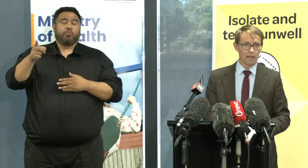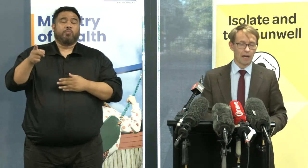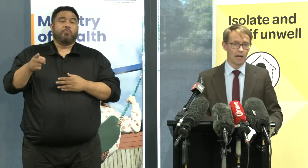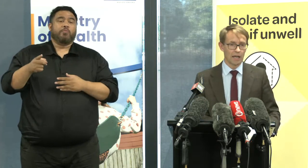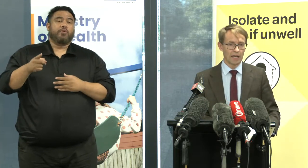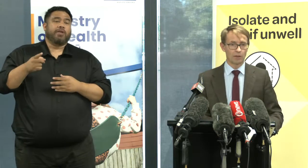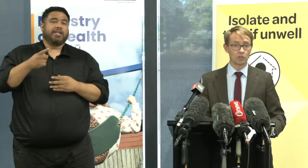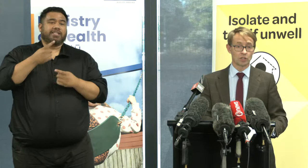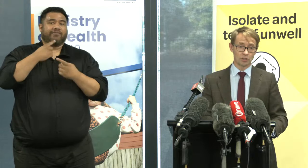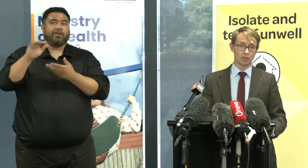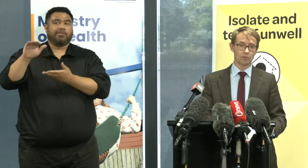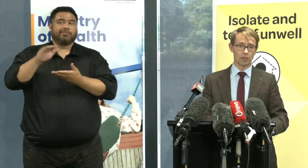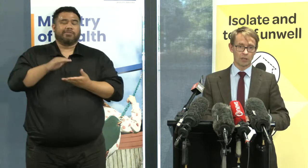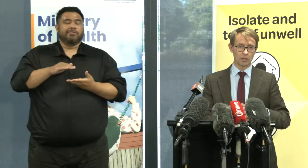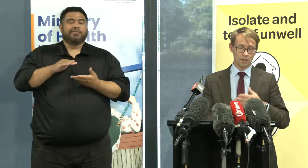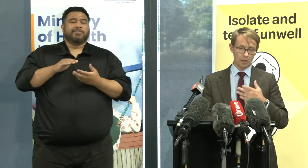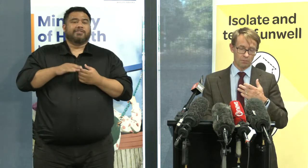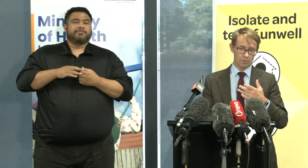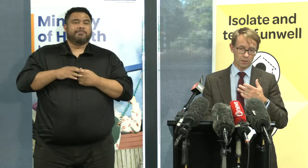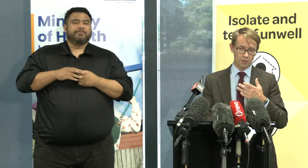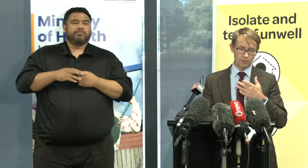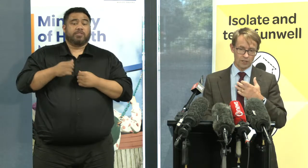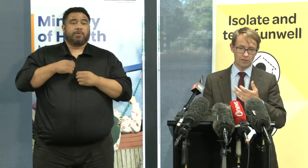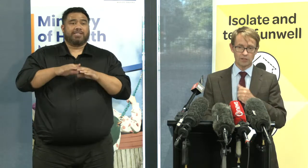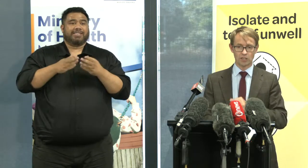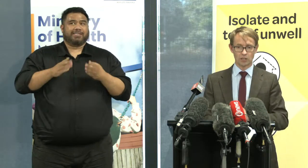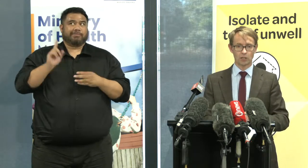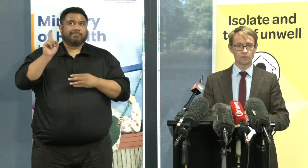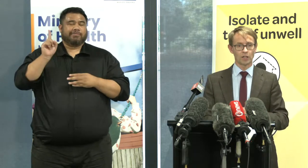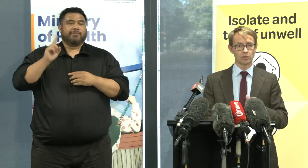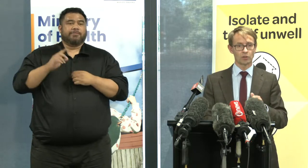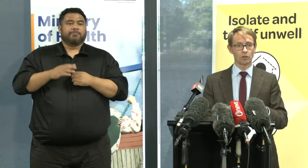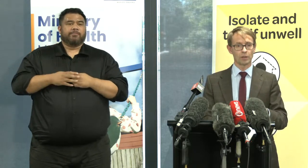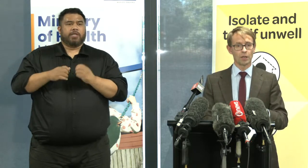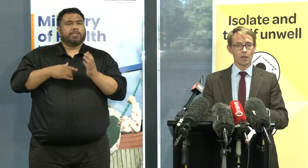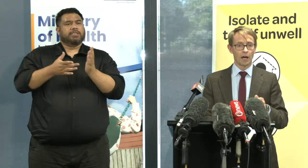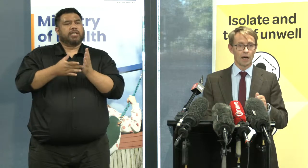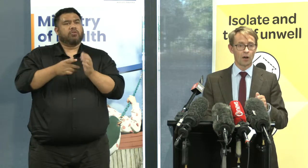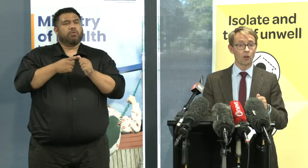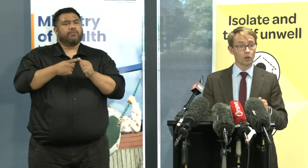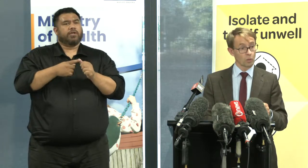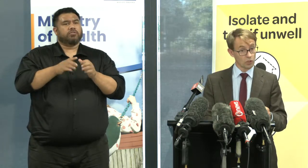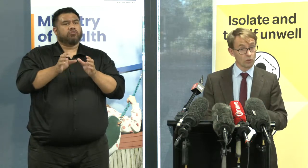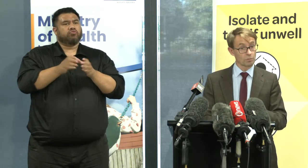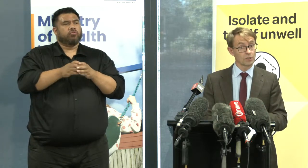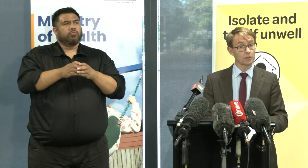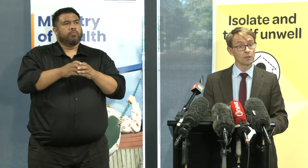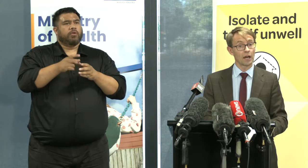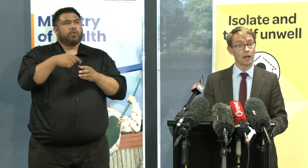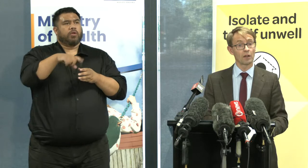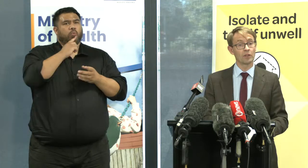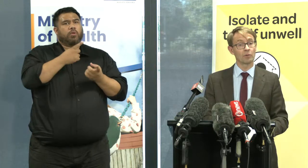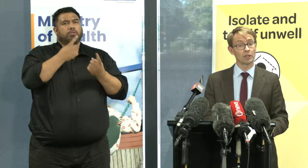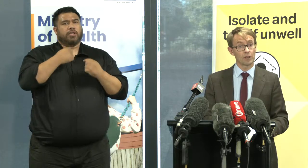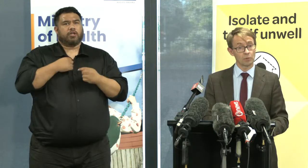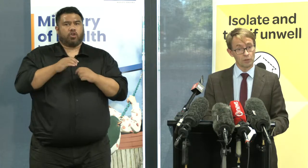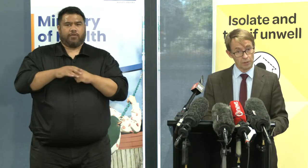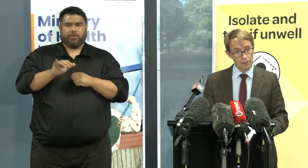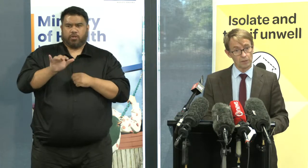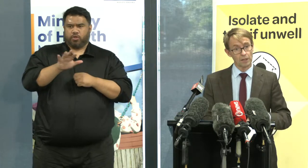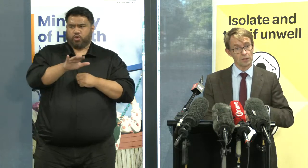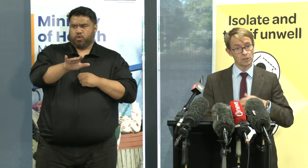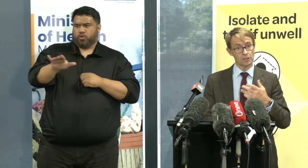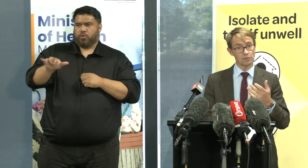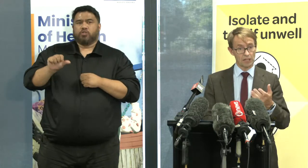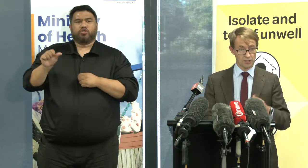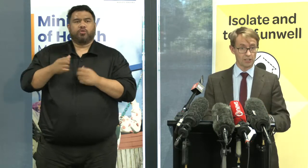desk, which is really the advice of our technical advisory group on which groups they would